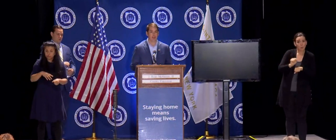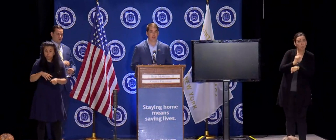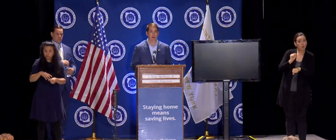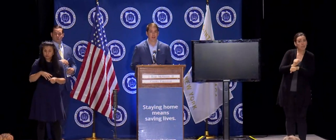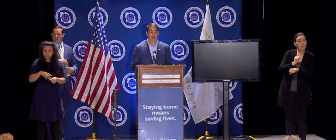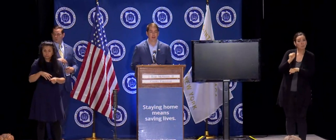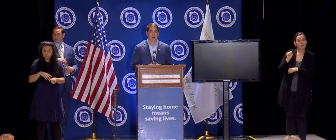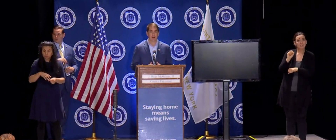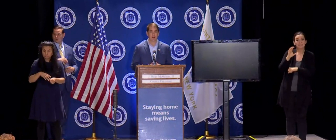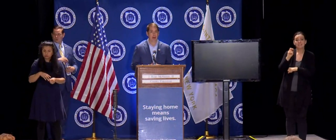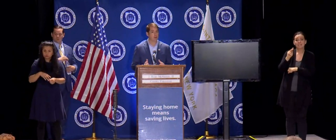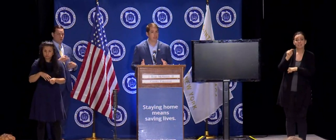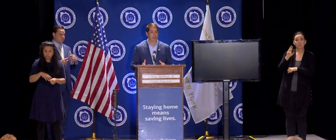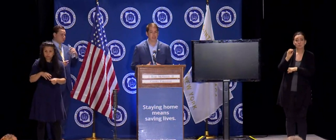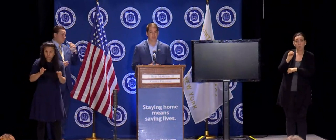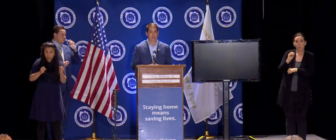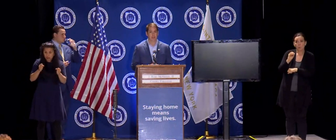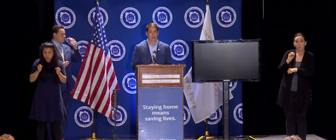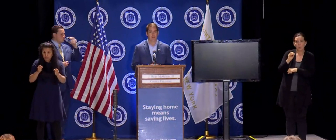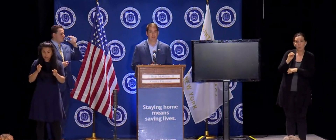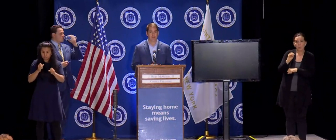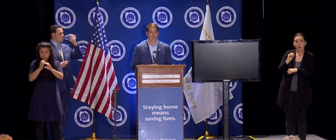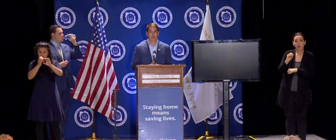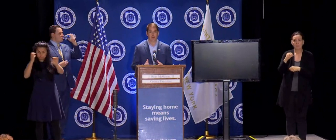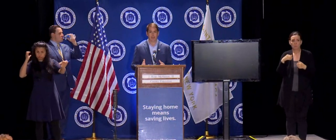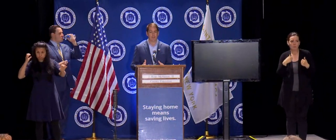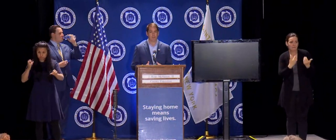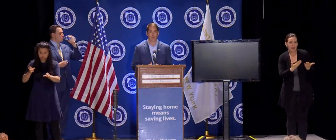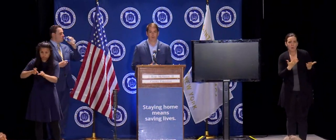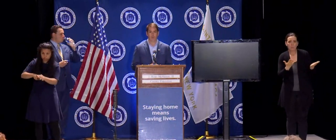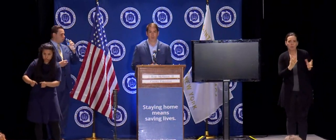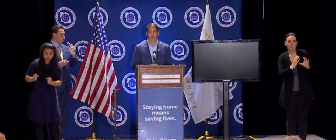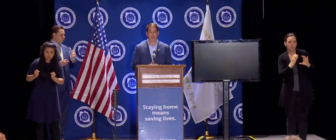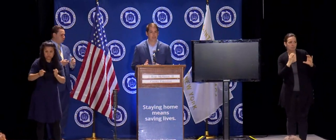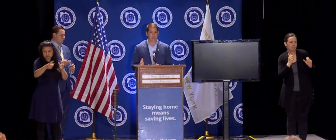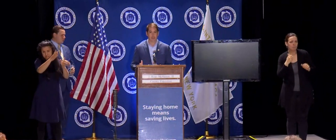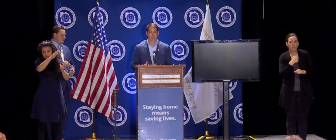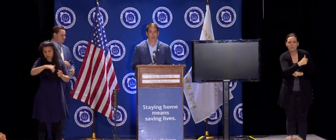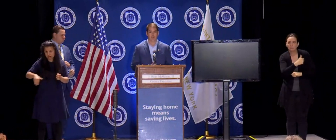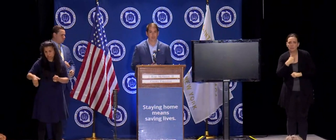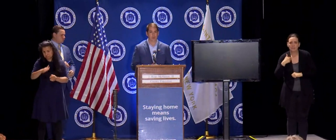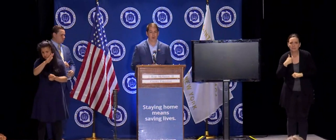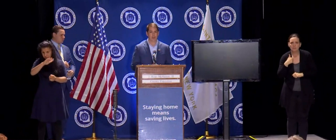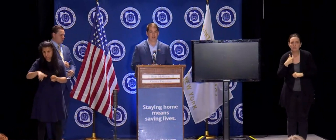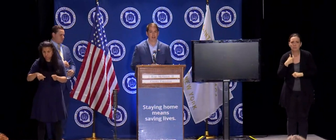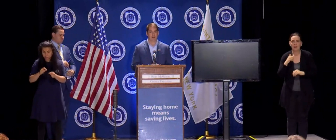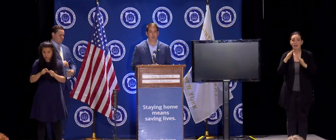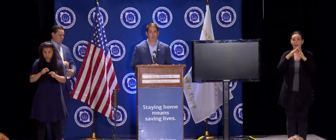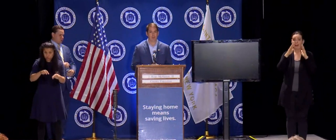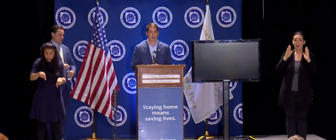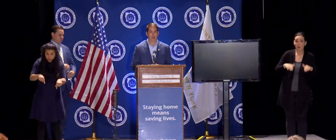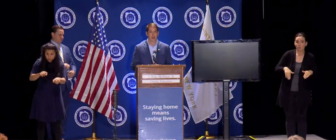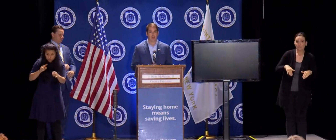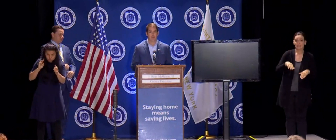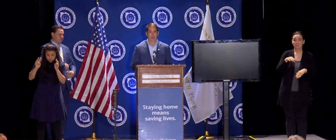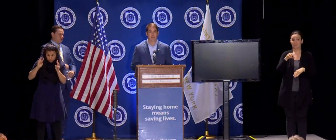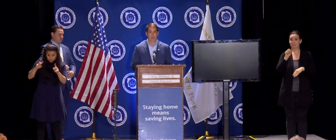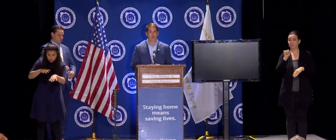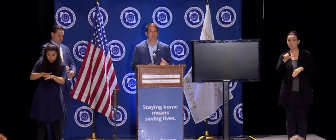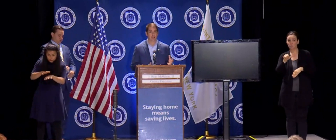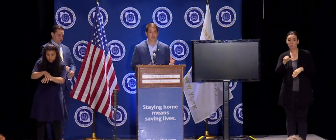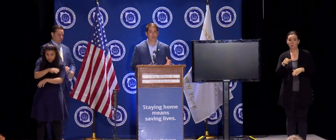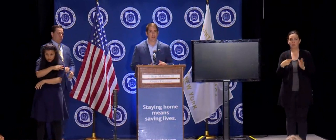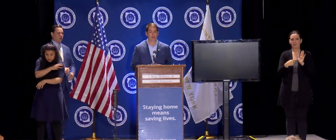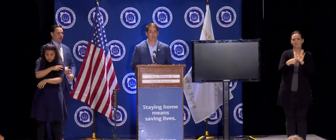get people there. Housing is generally more affordable in the city of Syracuse, so we know that a lot of people that may